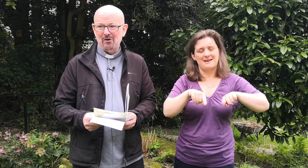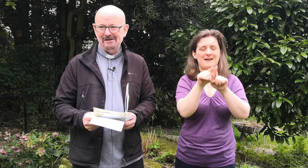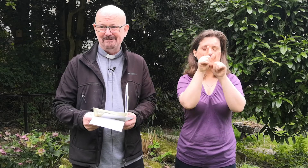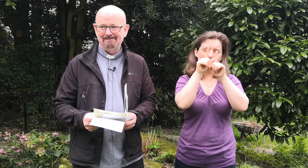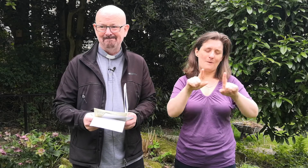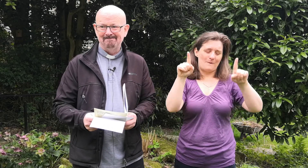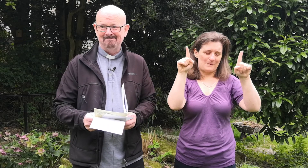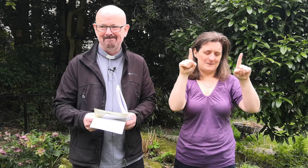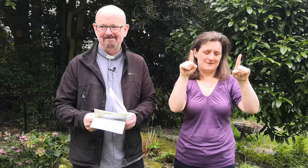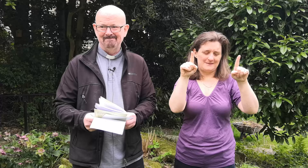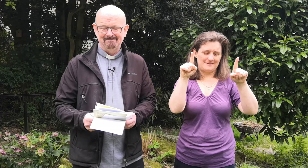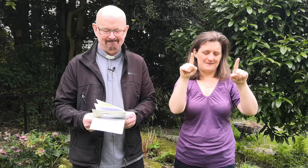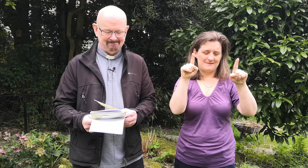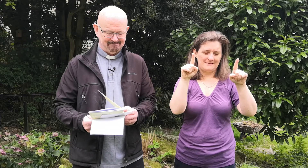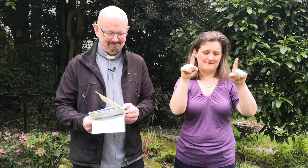our Lord.